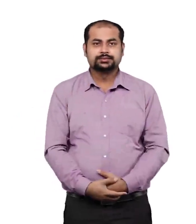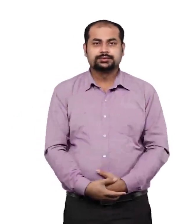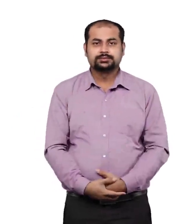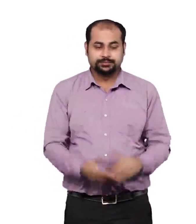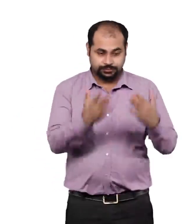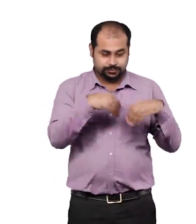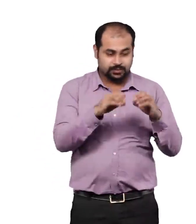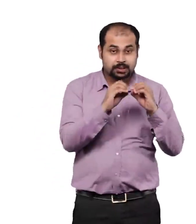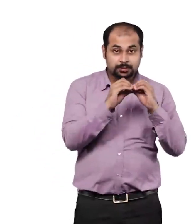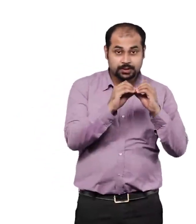B.